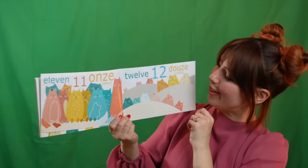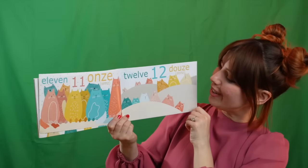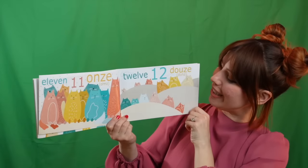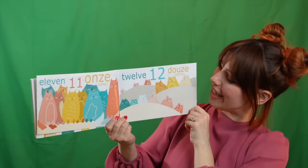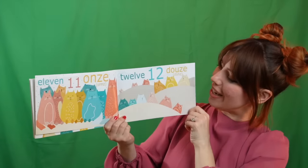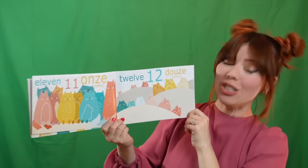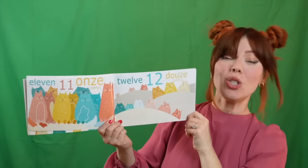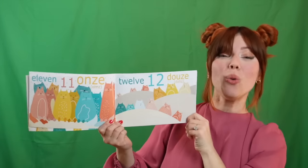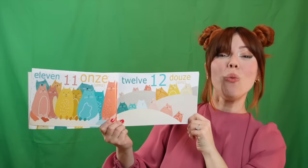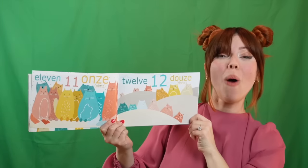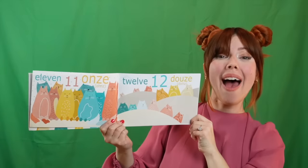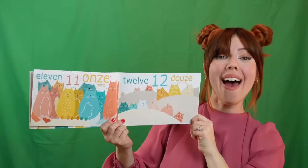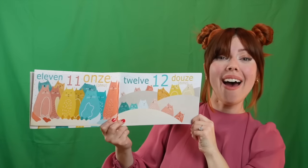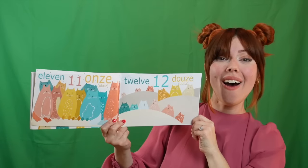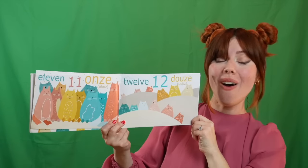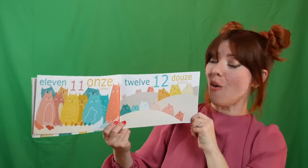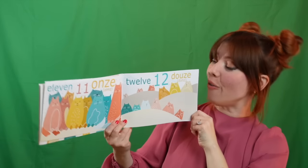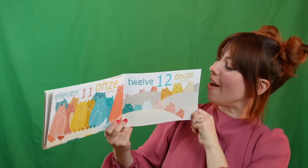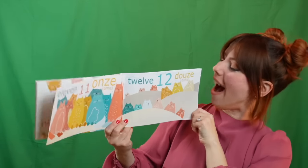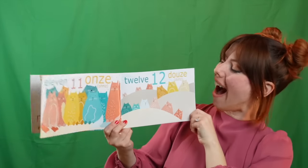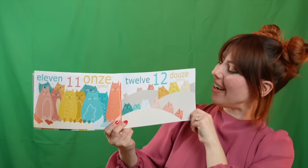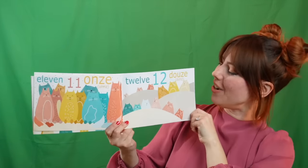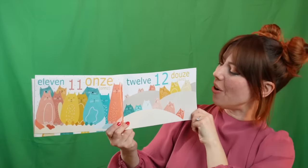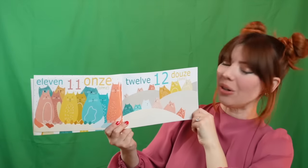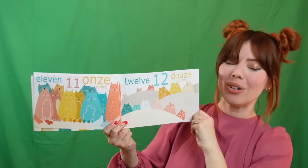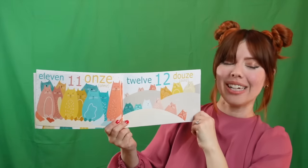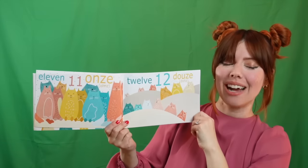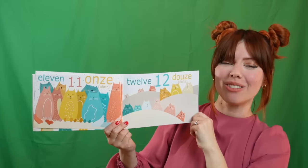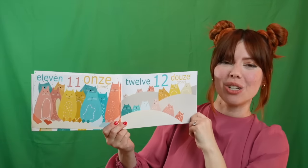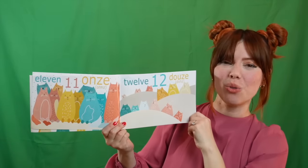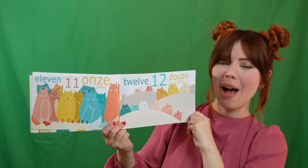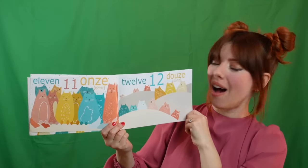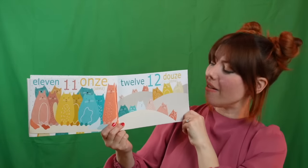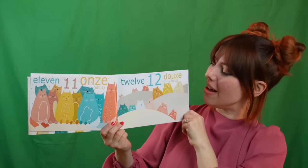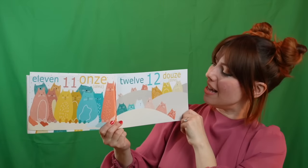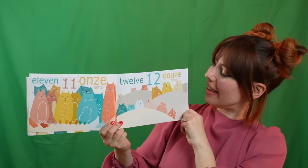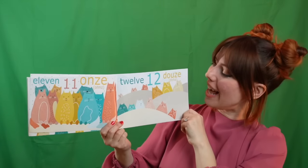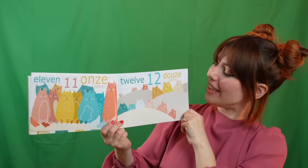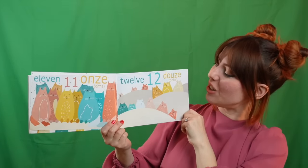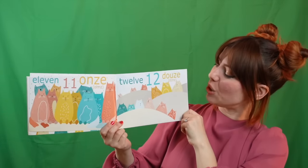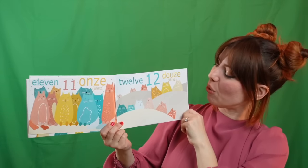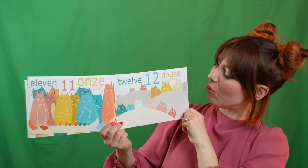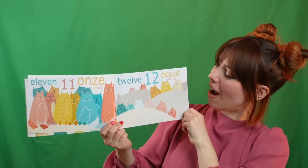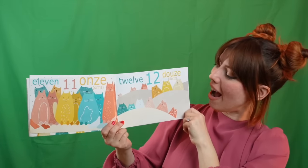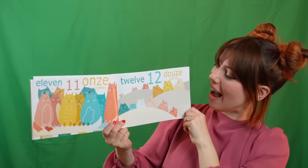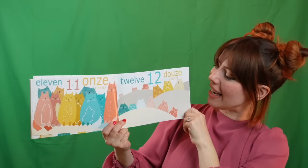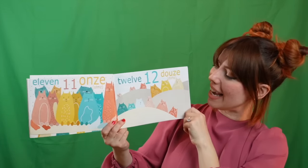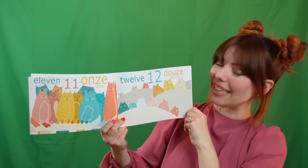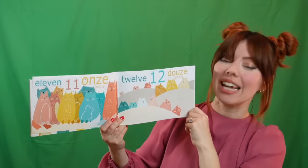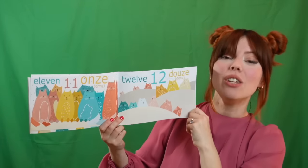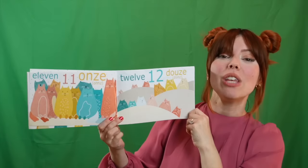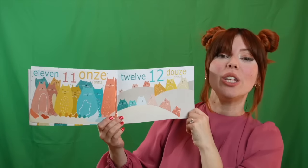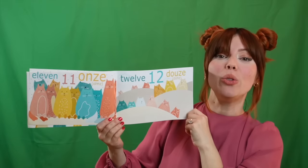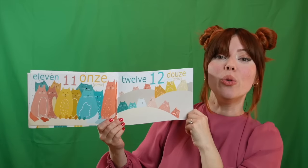onze. 12. I know you can count to 12. Let's try it. Can you say